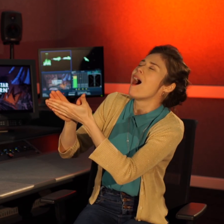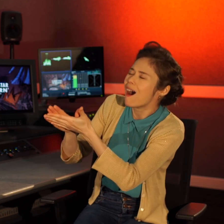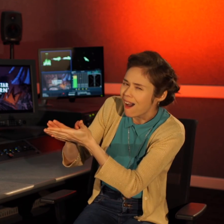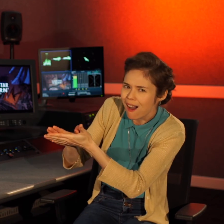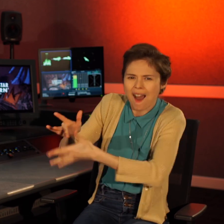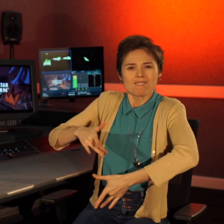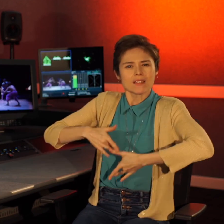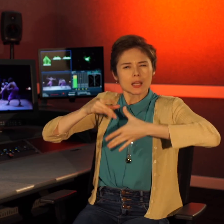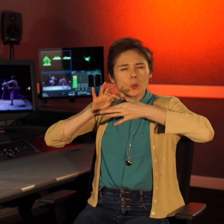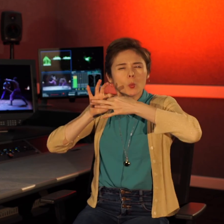that speech.